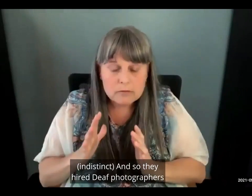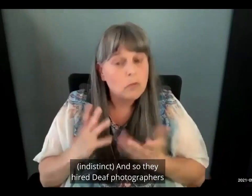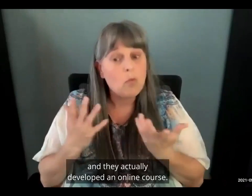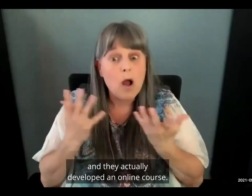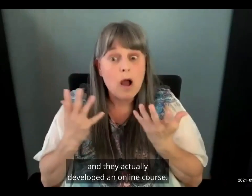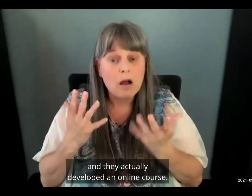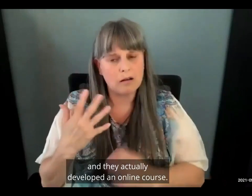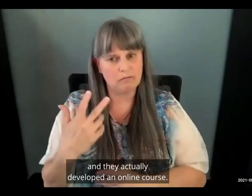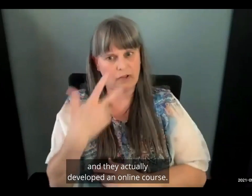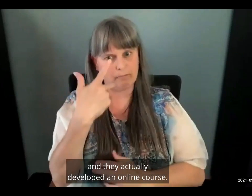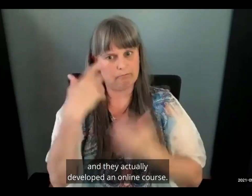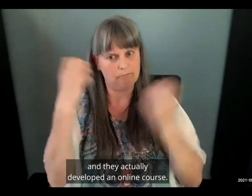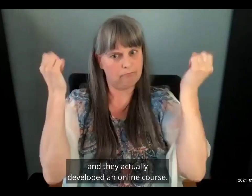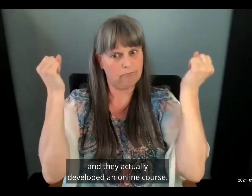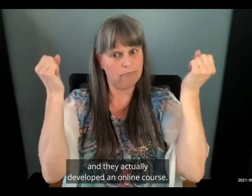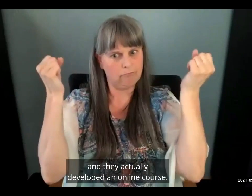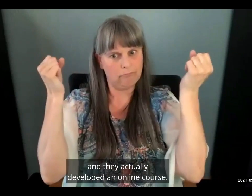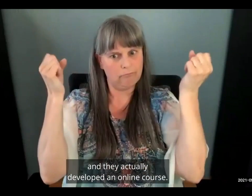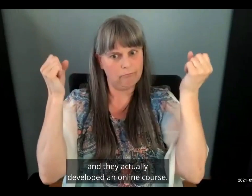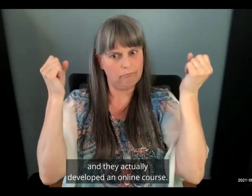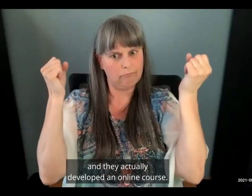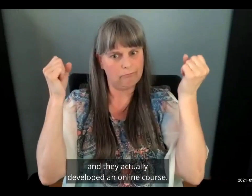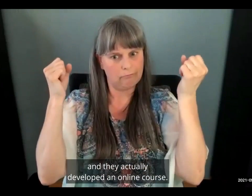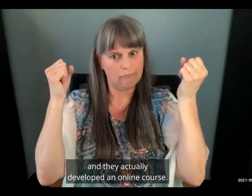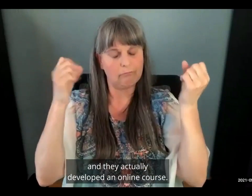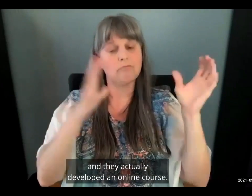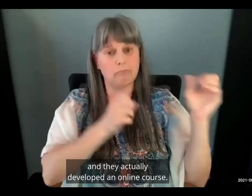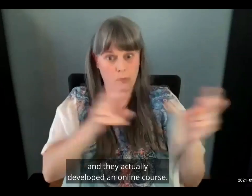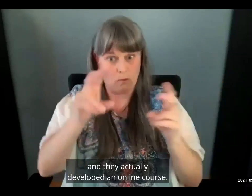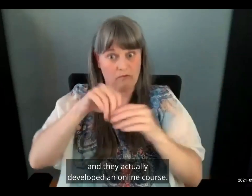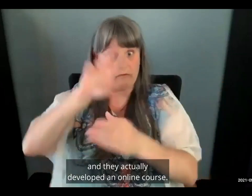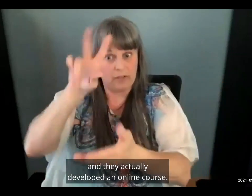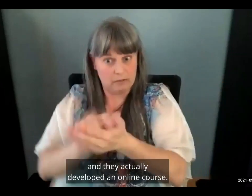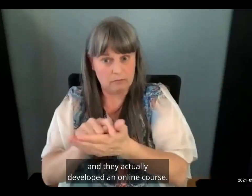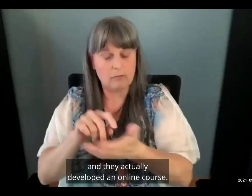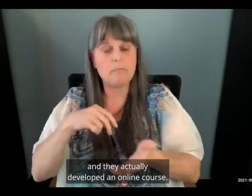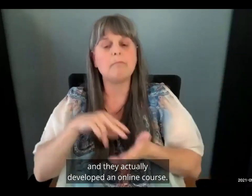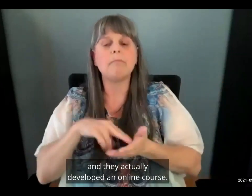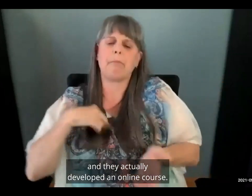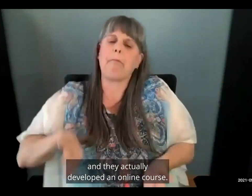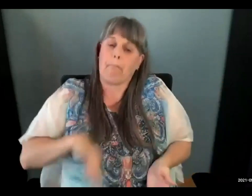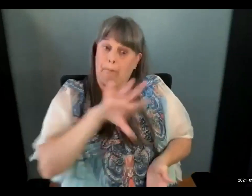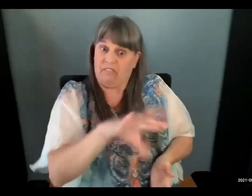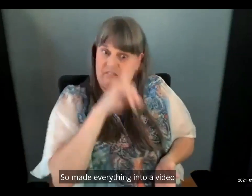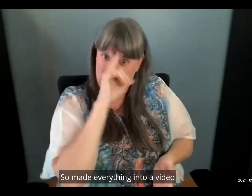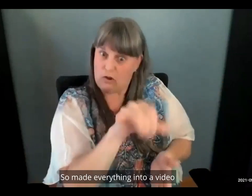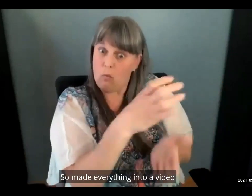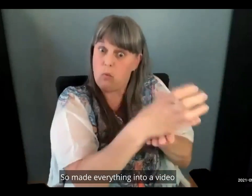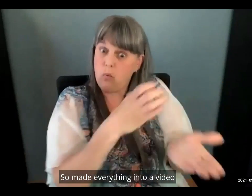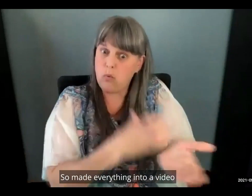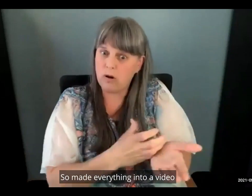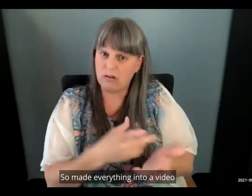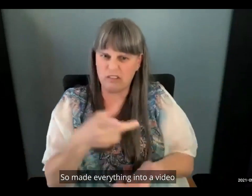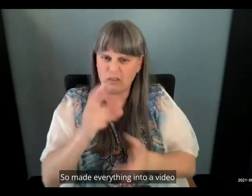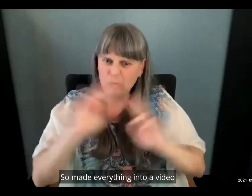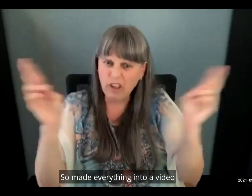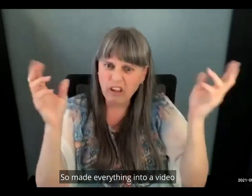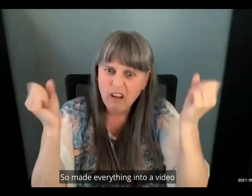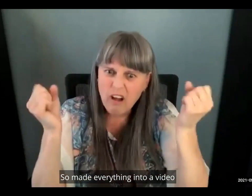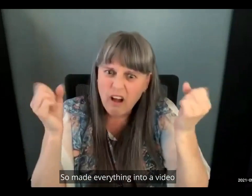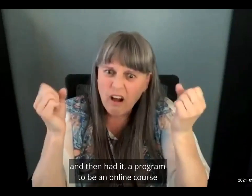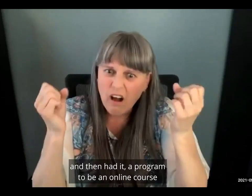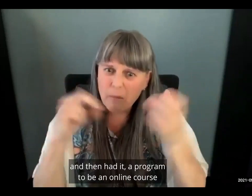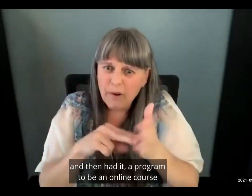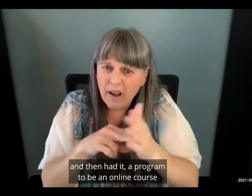so they hired deaf photographers, and they actually developed an online course. So made everything into a